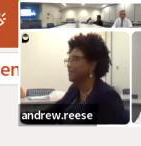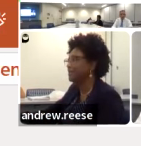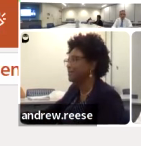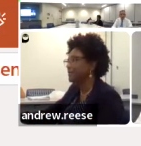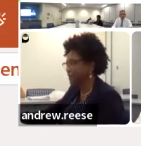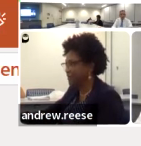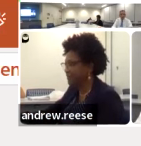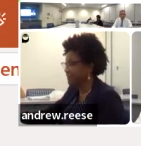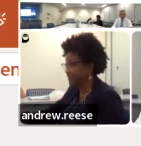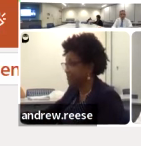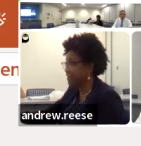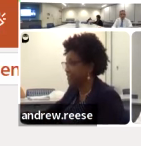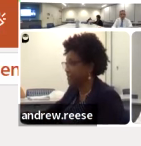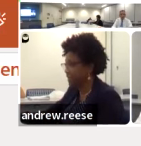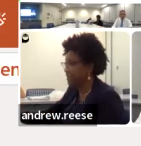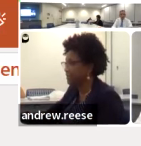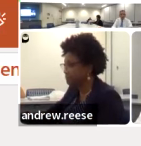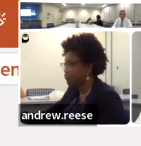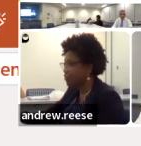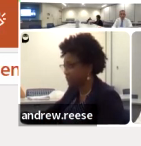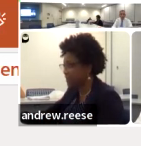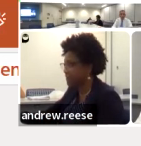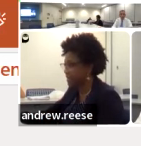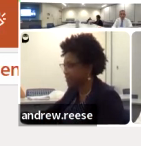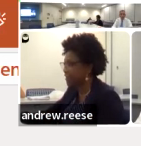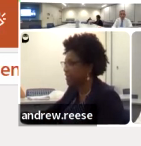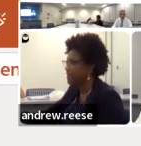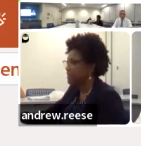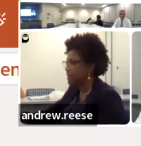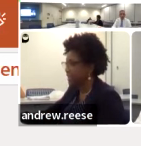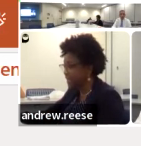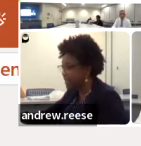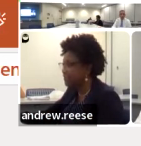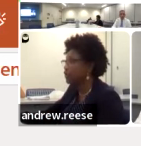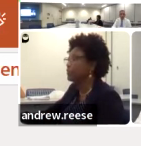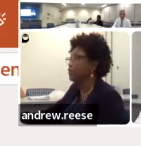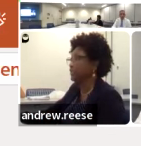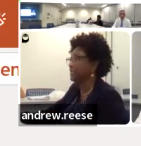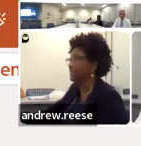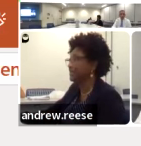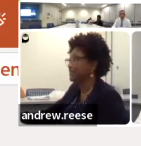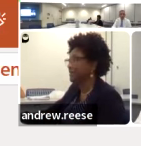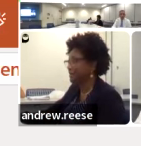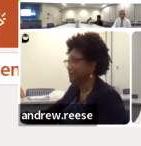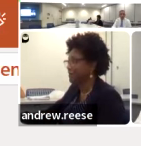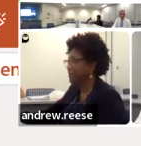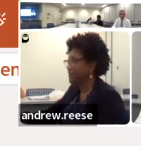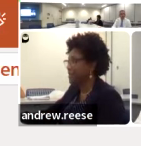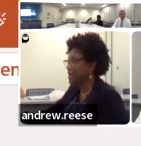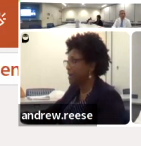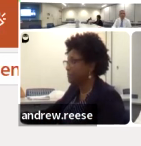clothing. If somebody needs work uniform and clothing. Then there's job coaching.